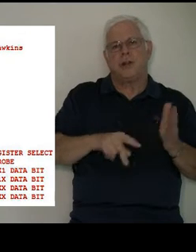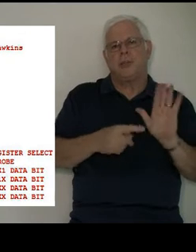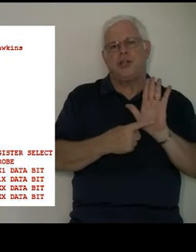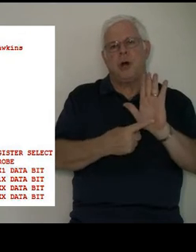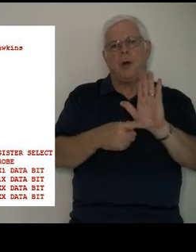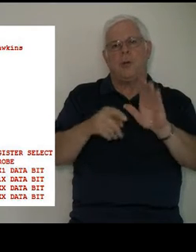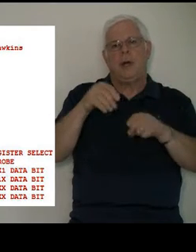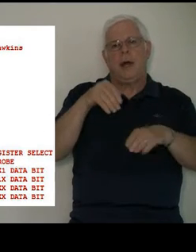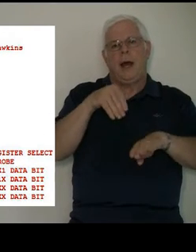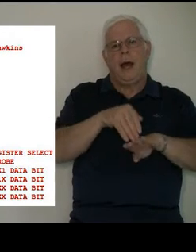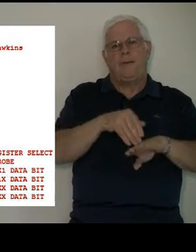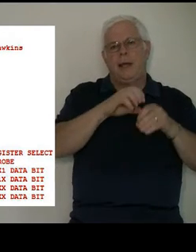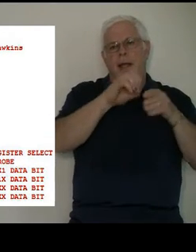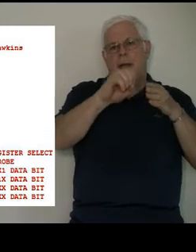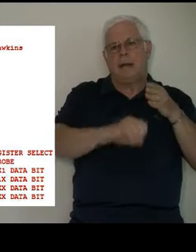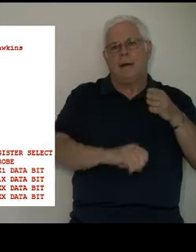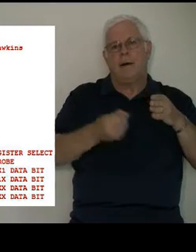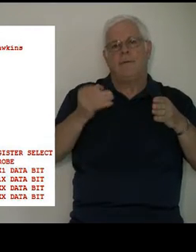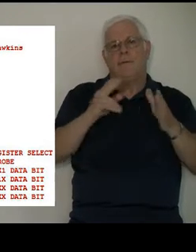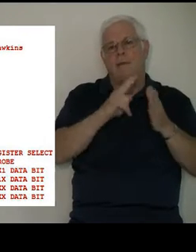be shown at the end of the